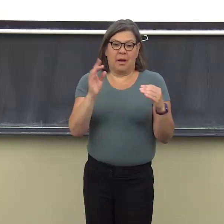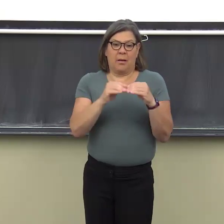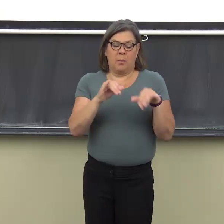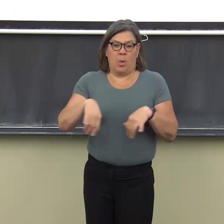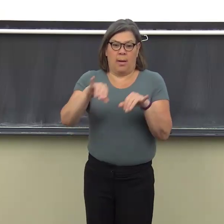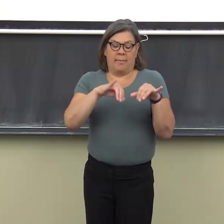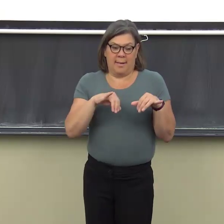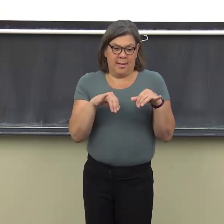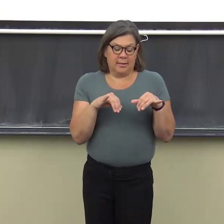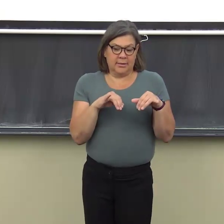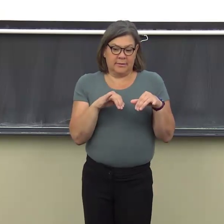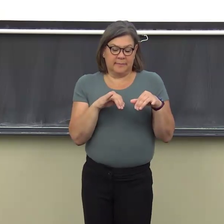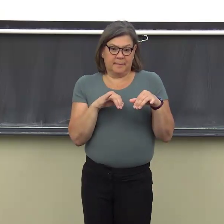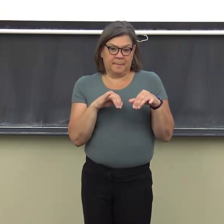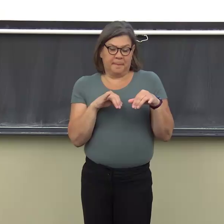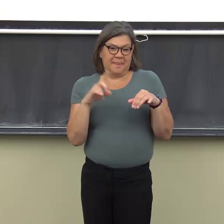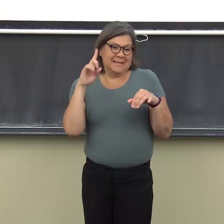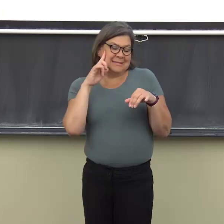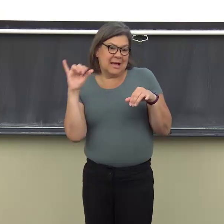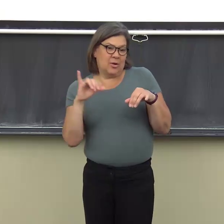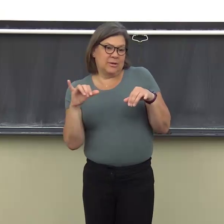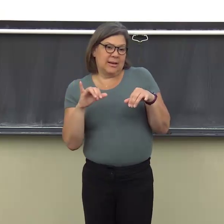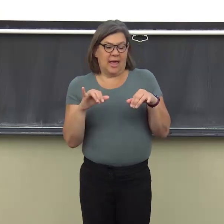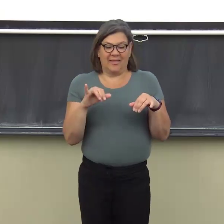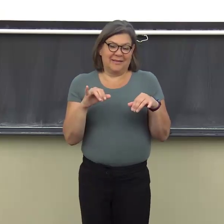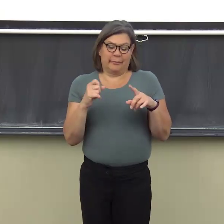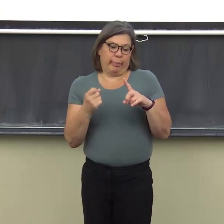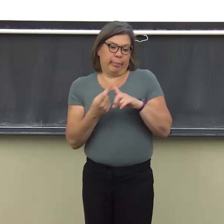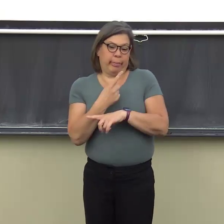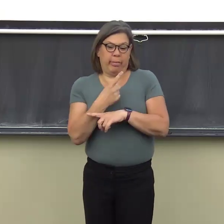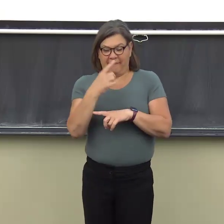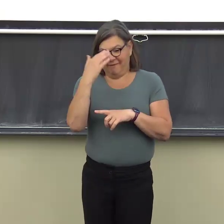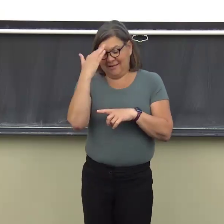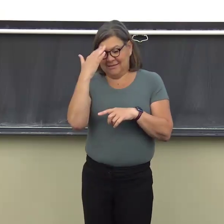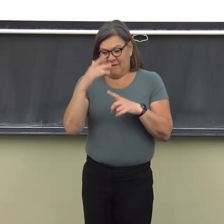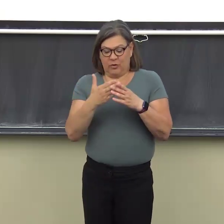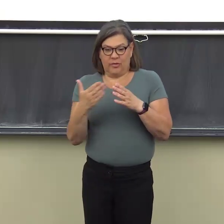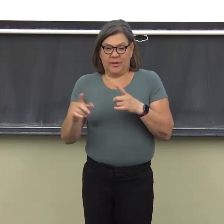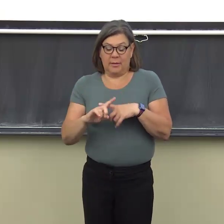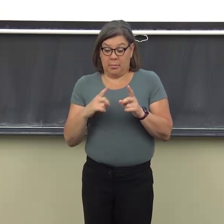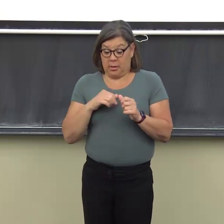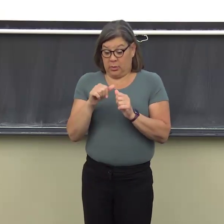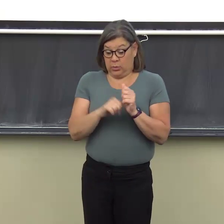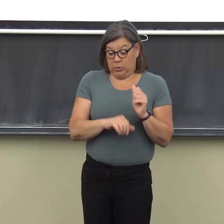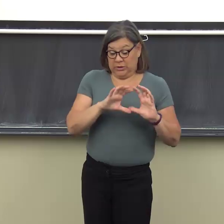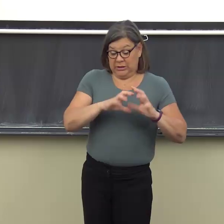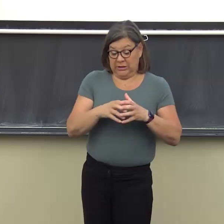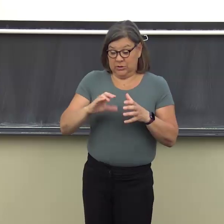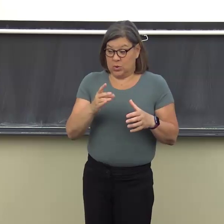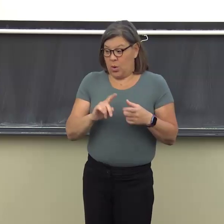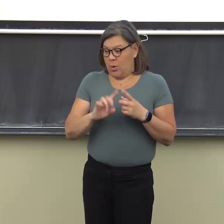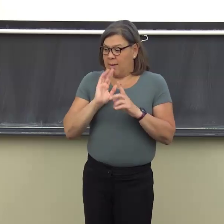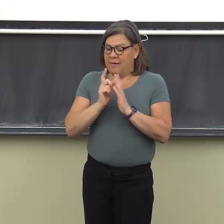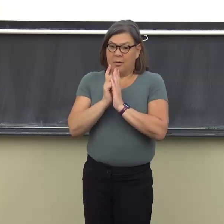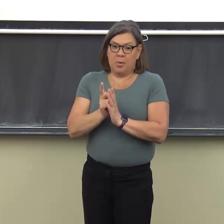commonality. And it sounded like this sort of hokey philosophical thing, but through every cohort, there comes this moment